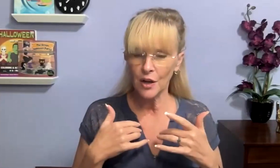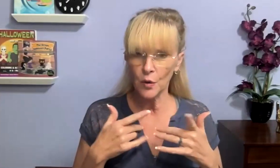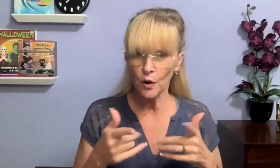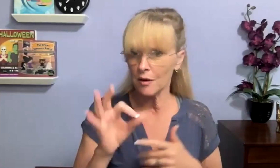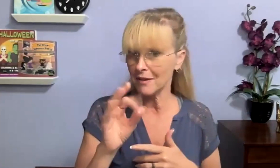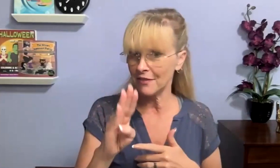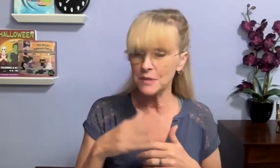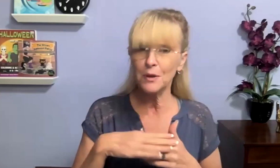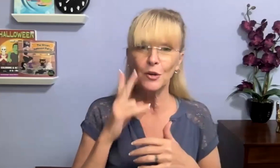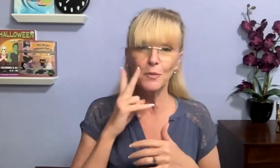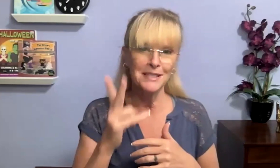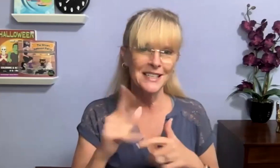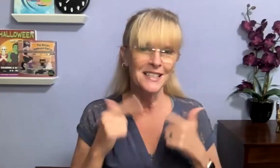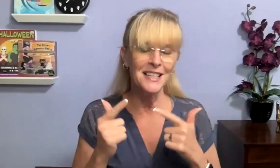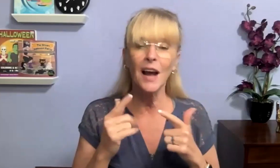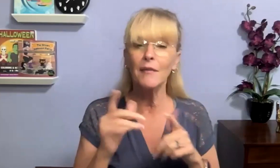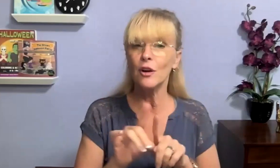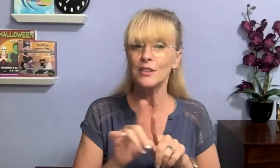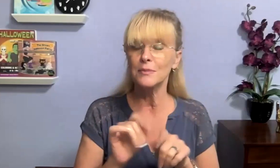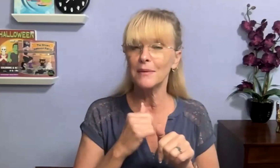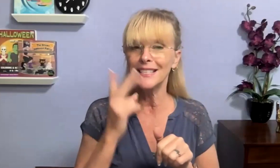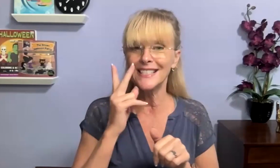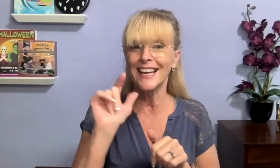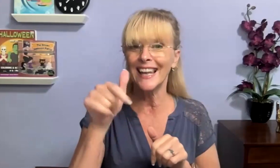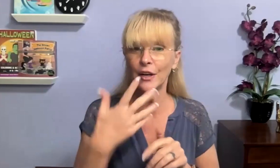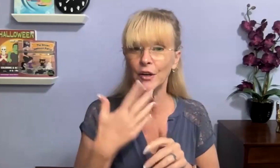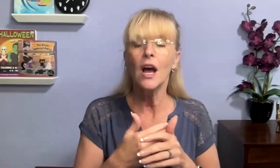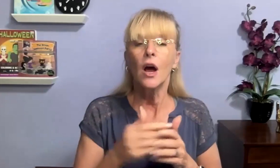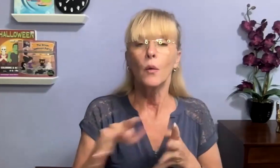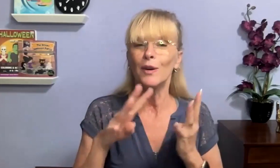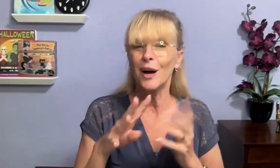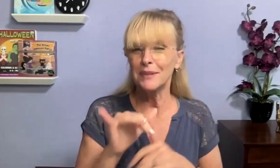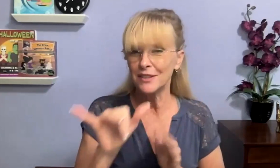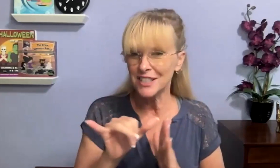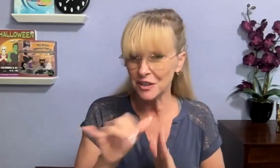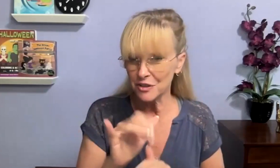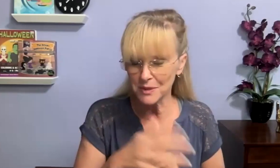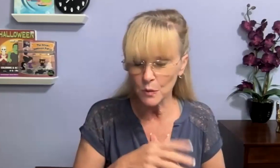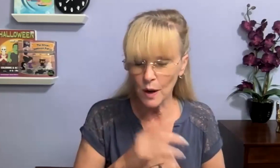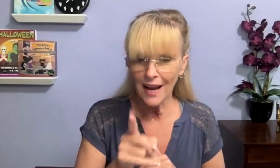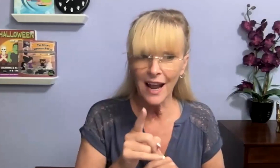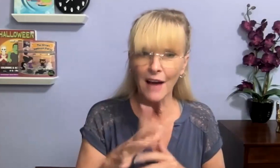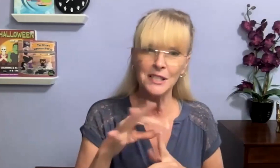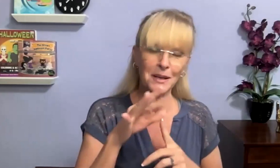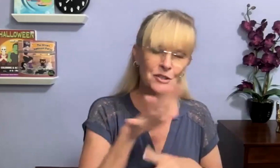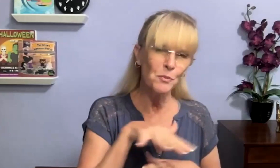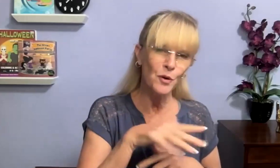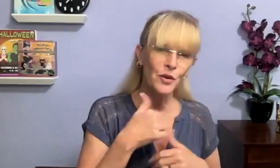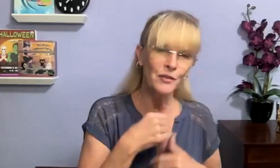who are on my Facebook, you'll be able to see this live, and you'll also be able to see it later. We will upload this to YouTube as well, and have a special portal for